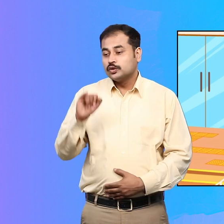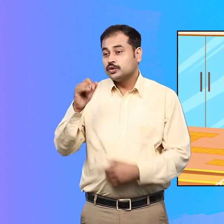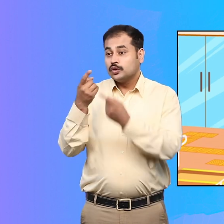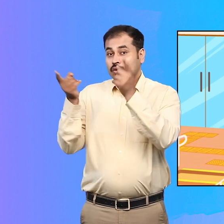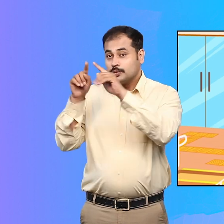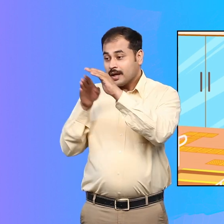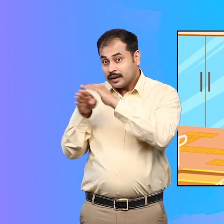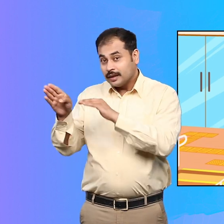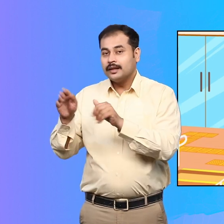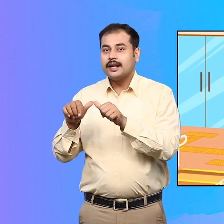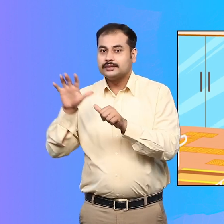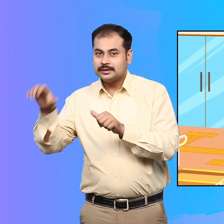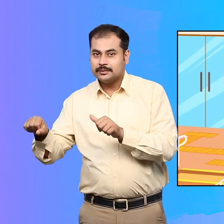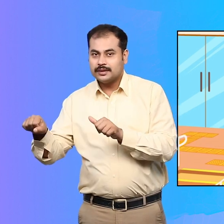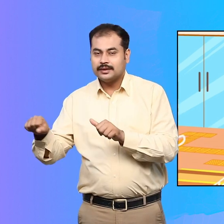Accessible washrooms.